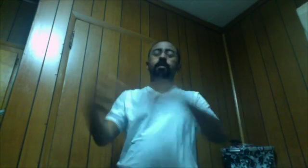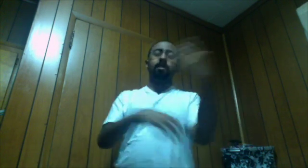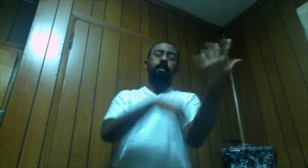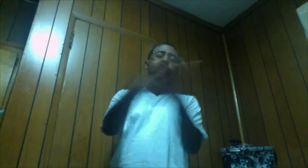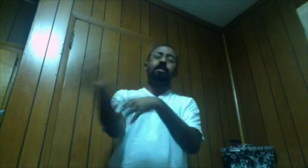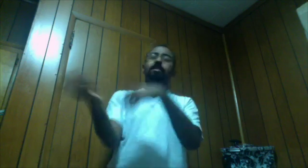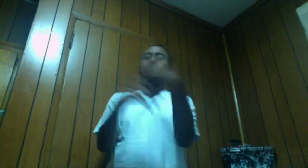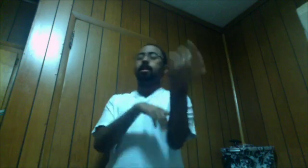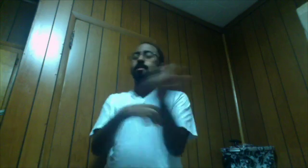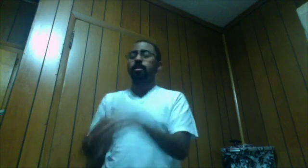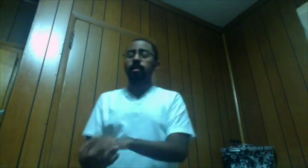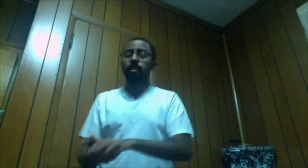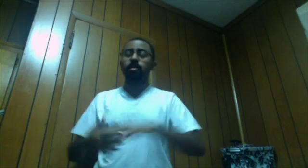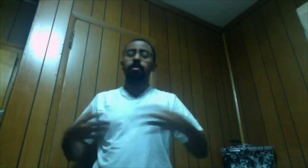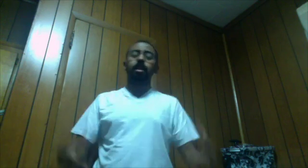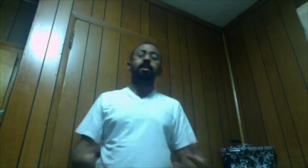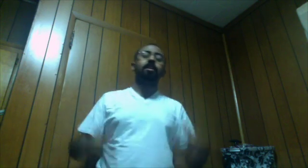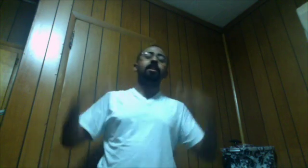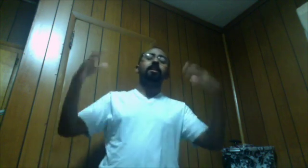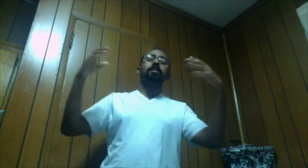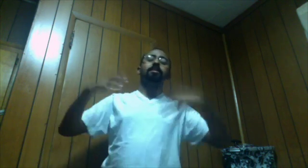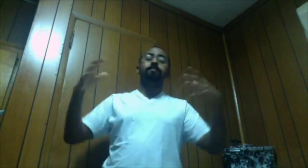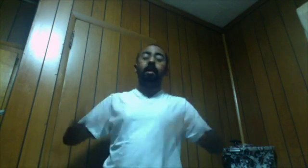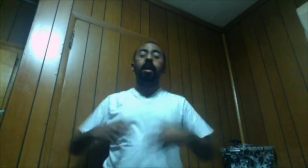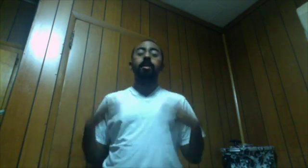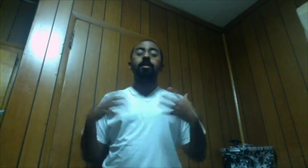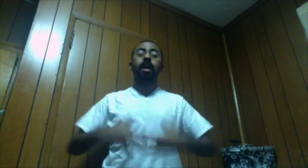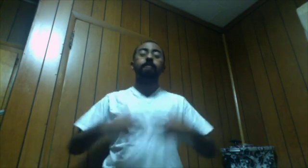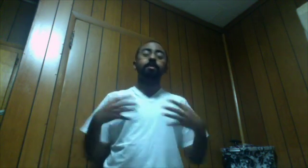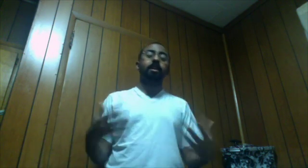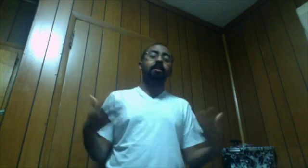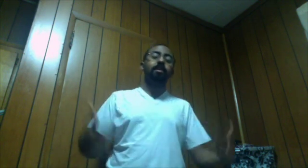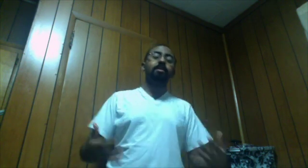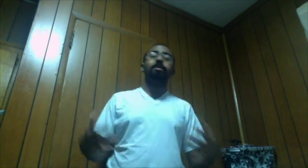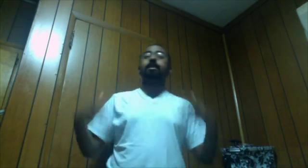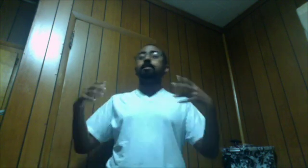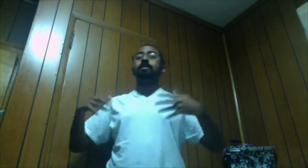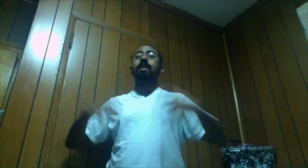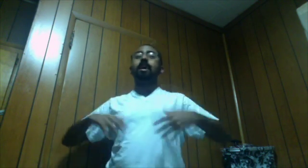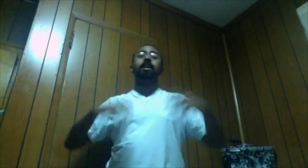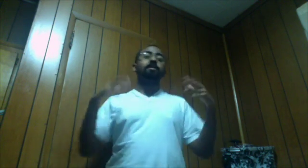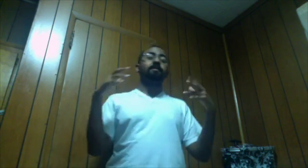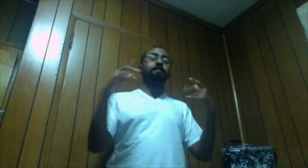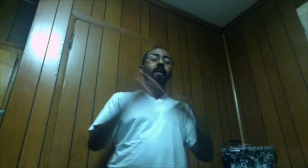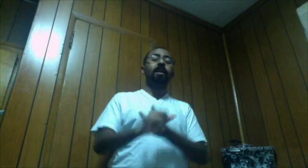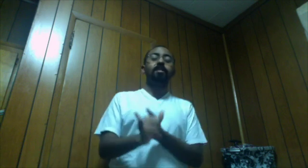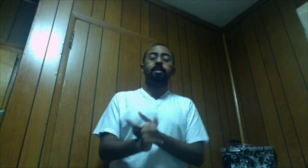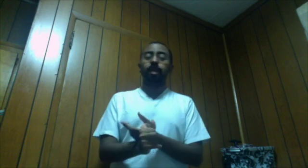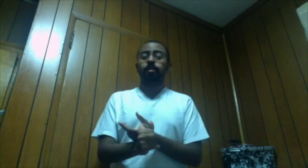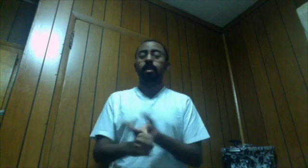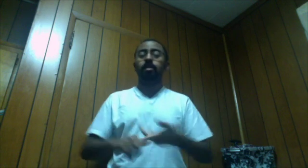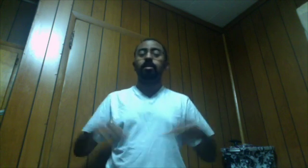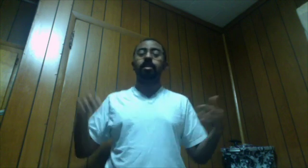I had to take that into account. Second, this is my top 10 list. This is not the fans' top 10 list. This